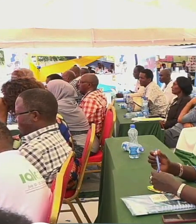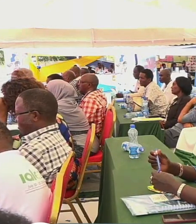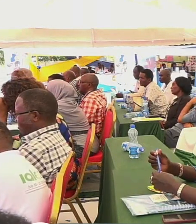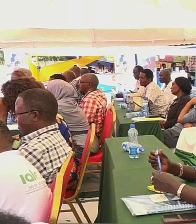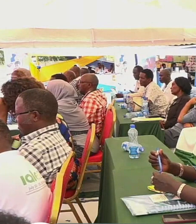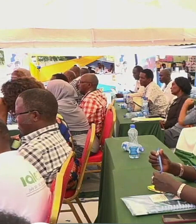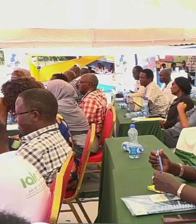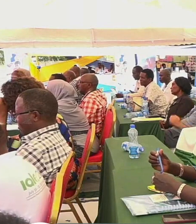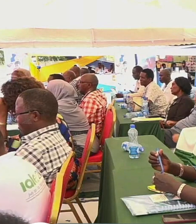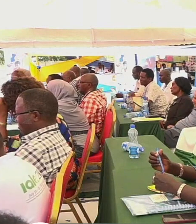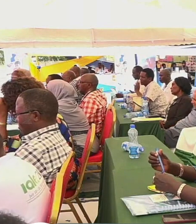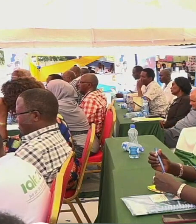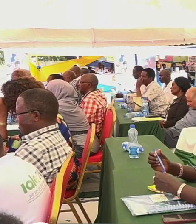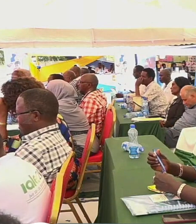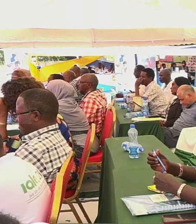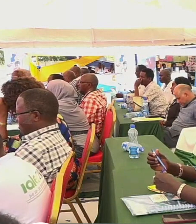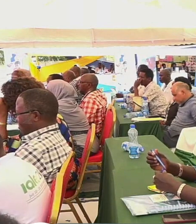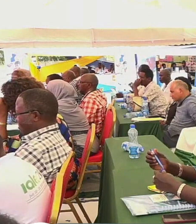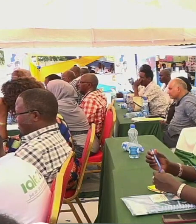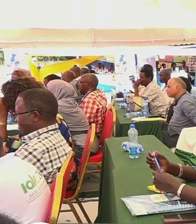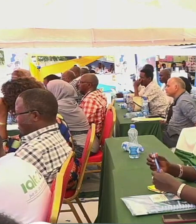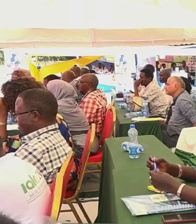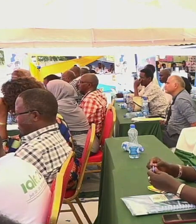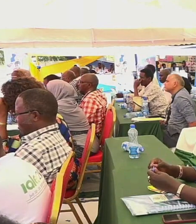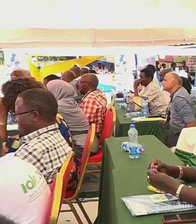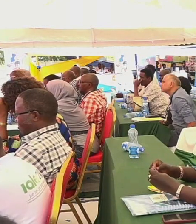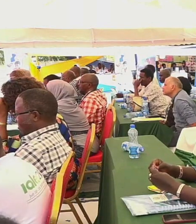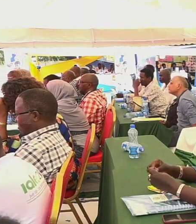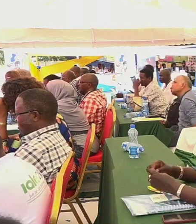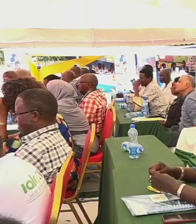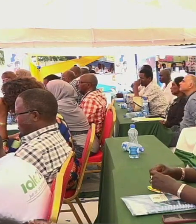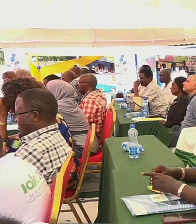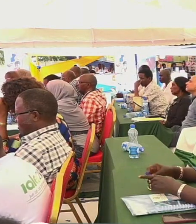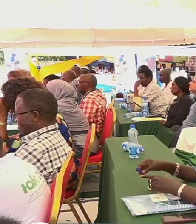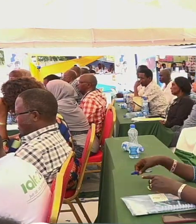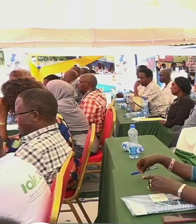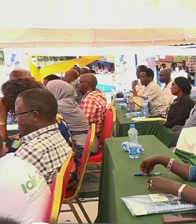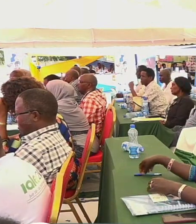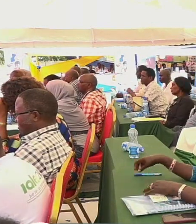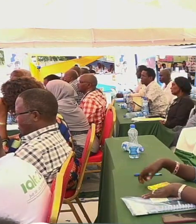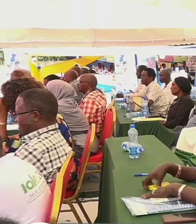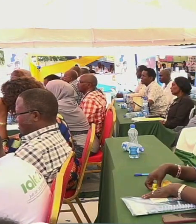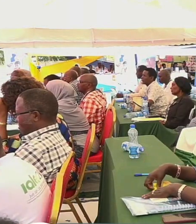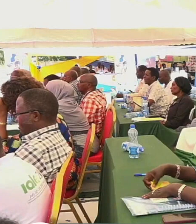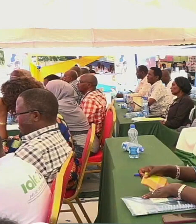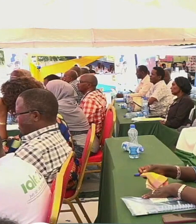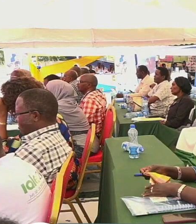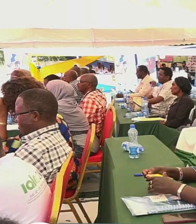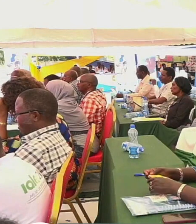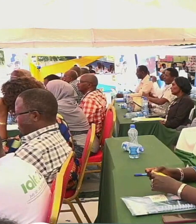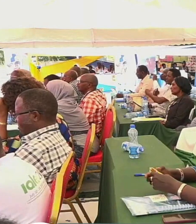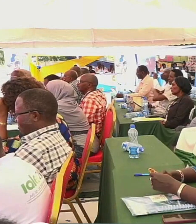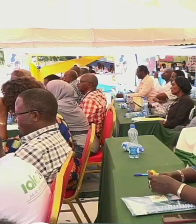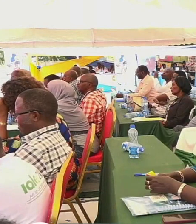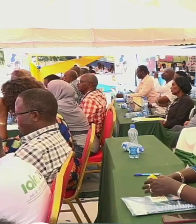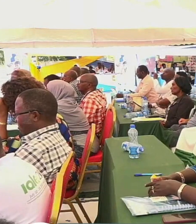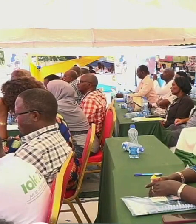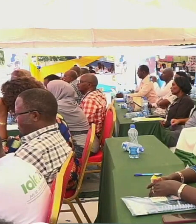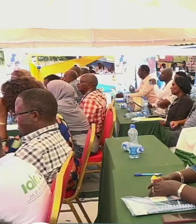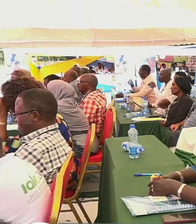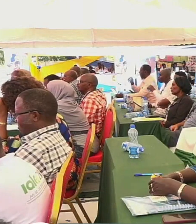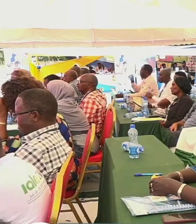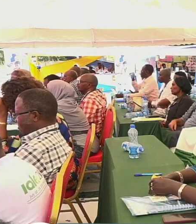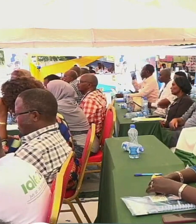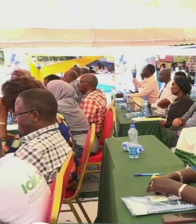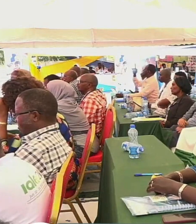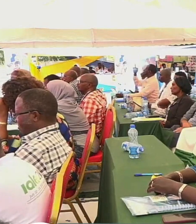year, immediately after we came in, because we had a drought in Kilifi, which led to high dropout of students